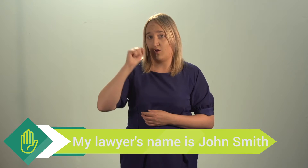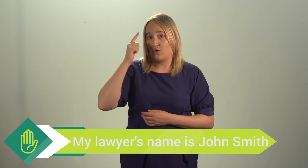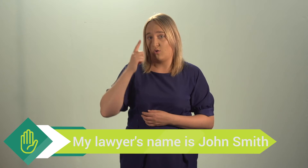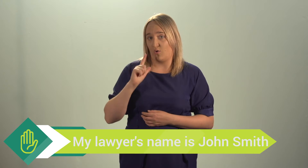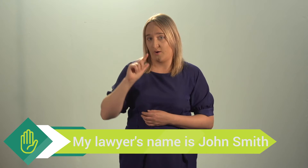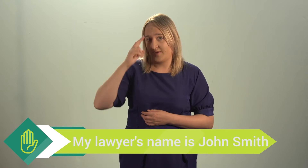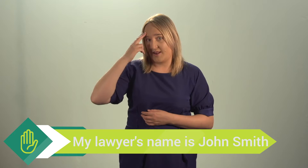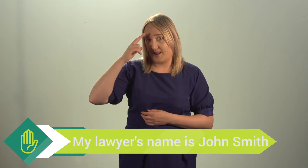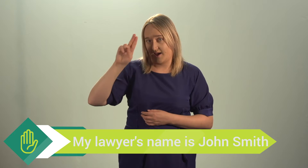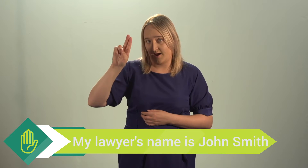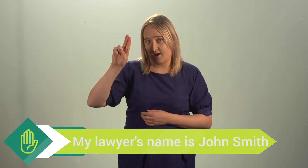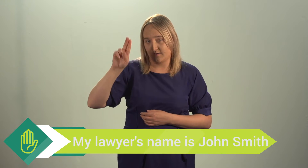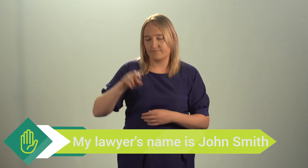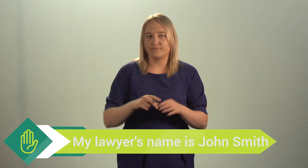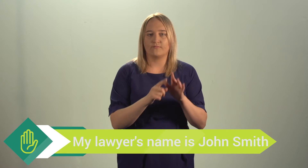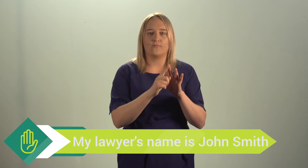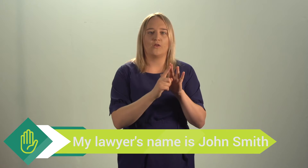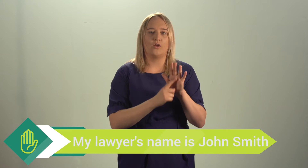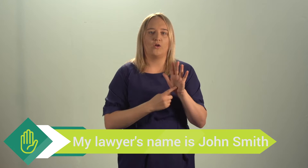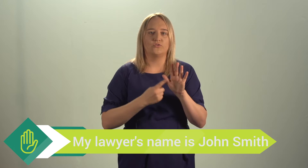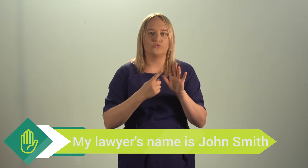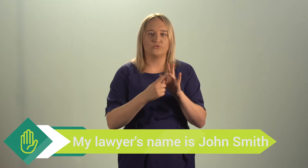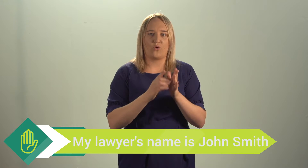My lawyer's name is John